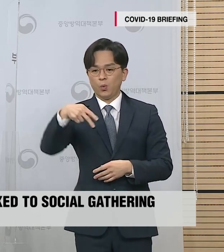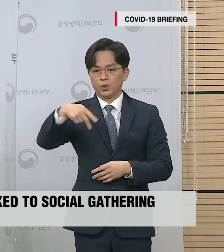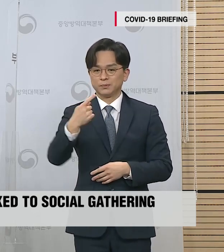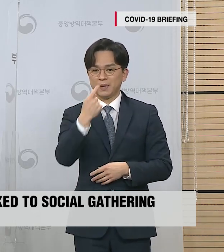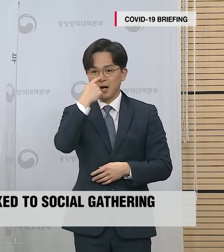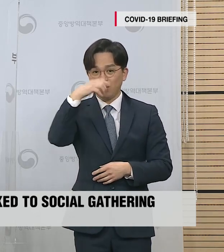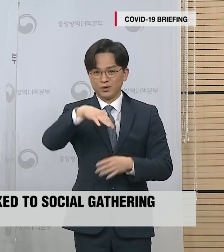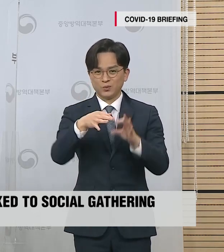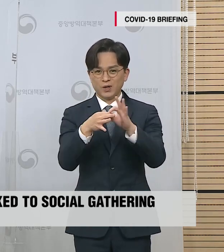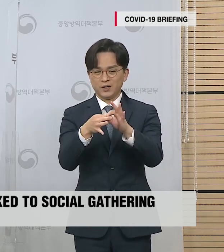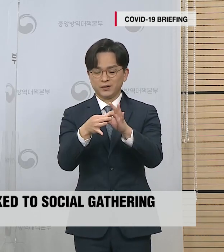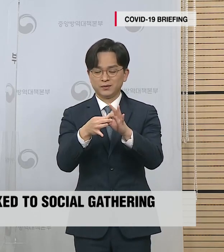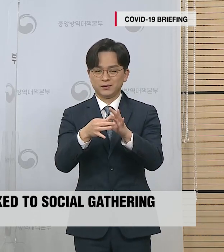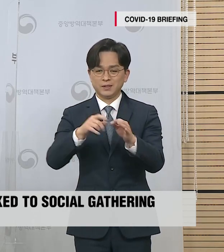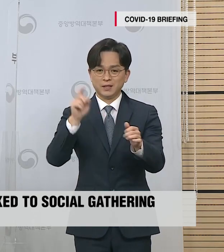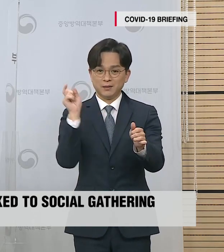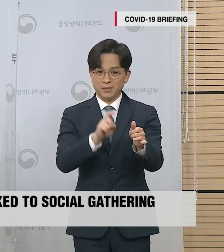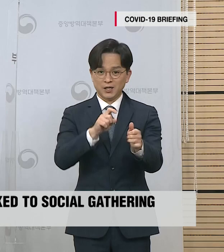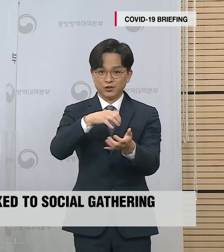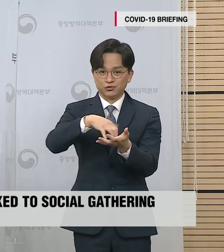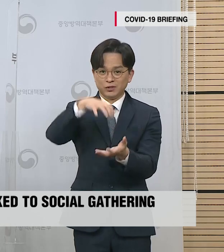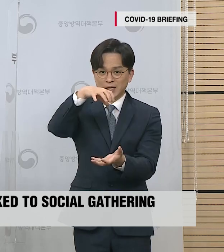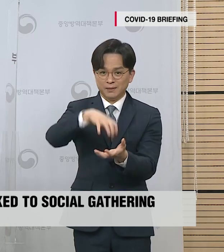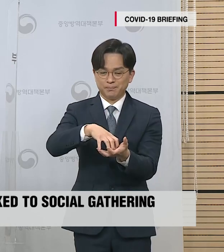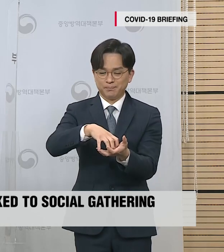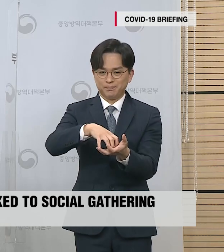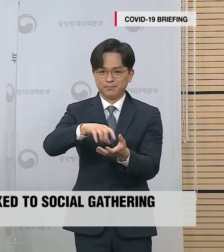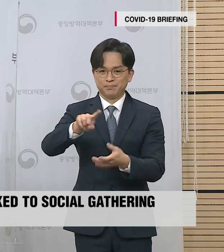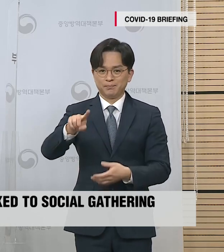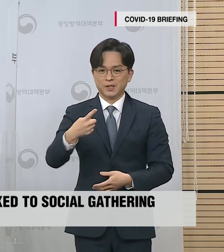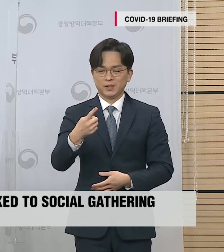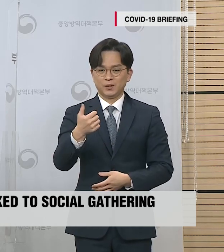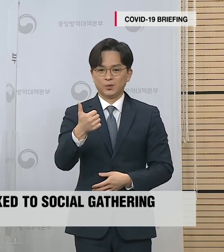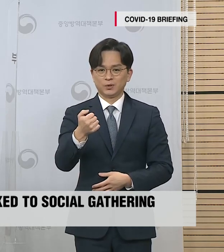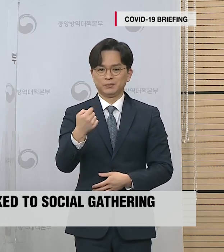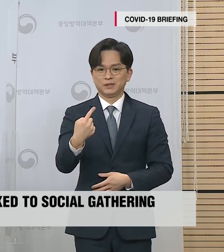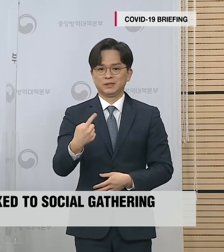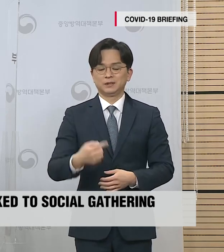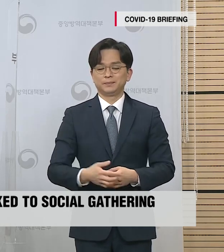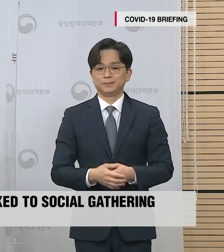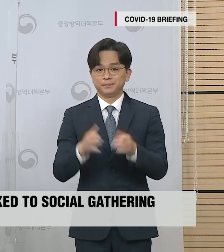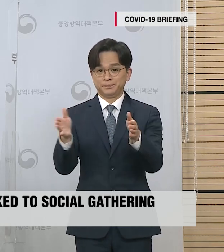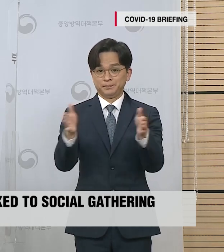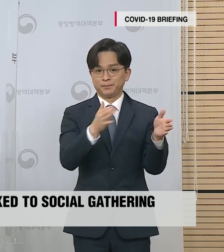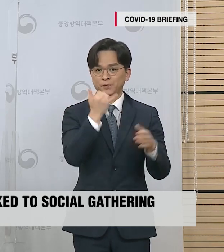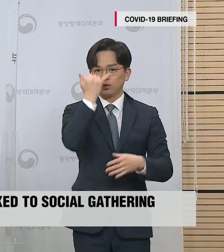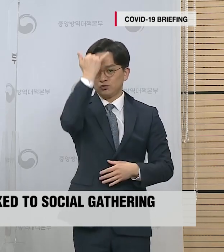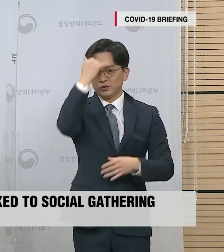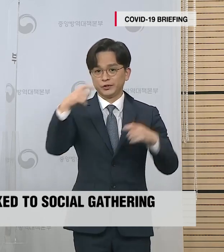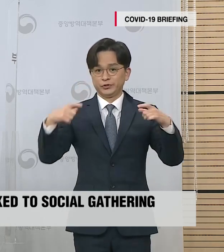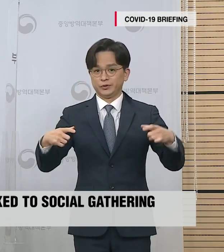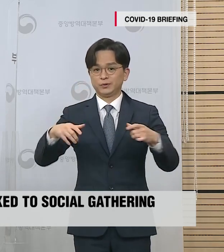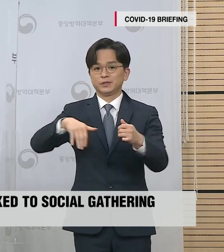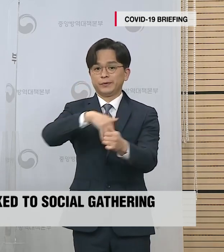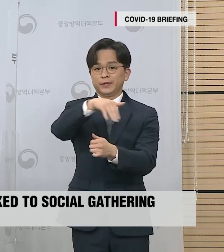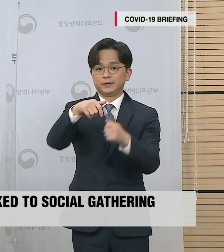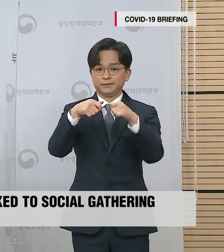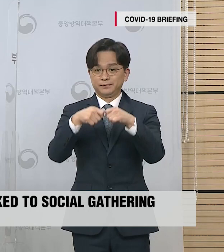Yongsengyo religion and the after-school hagwon, we have 11 additional cases, raising the total to a total